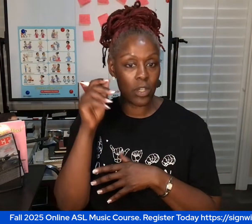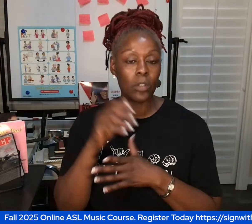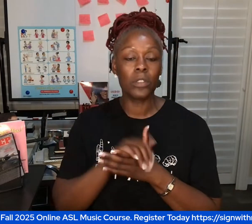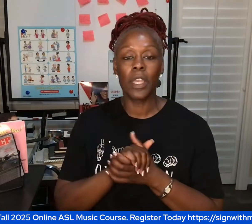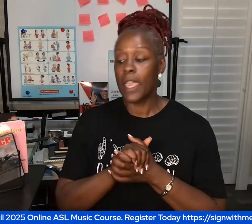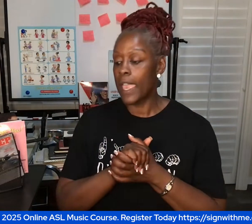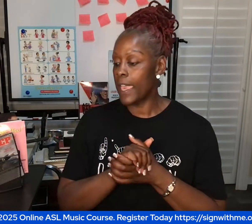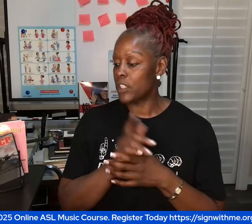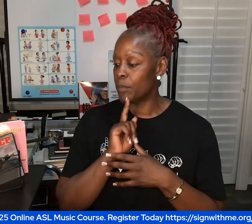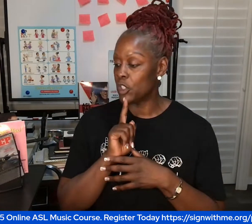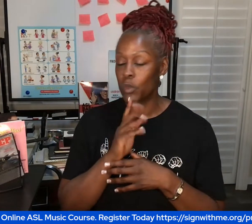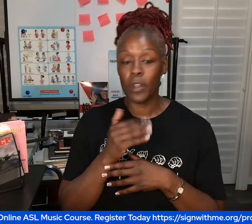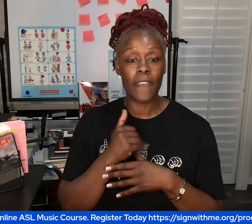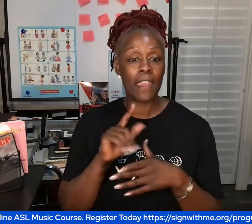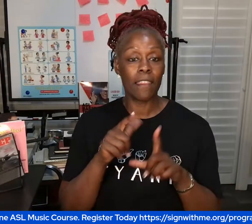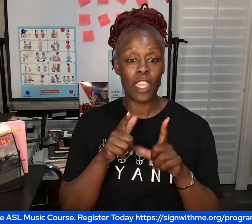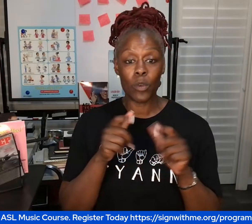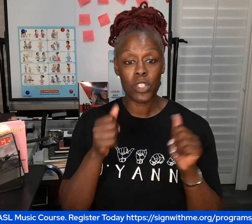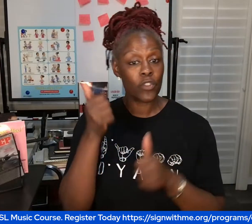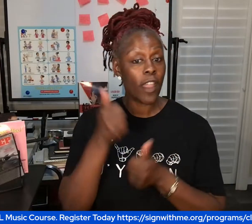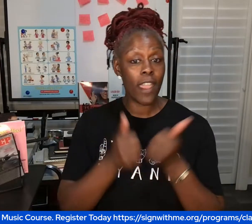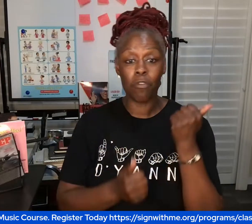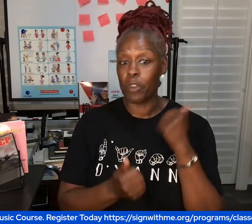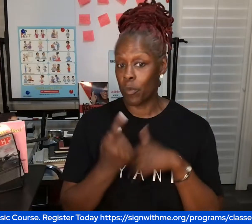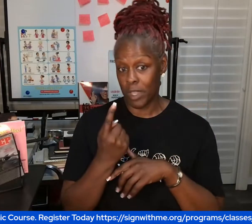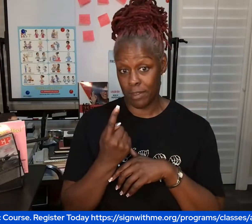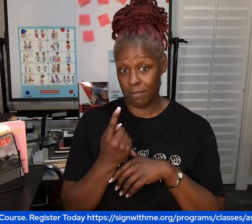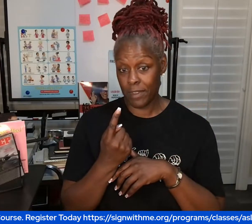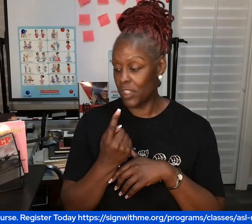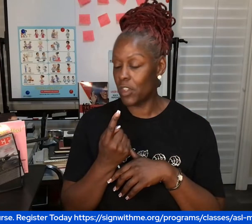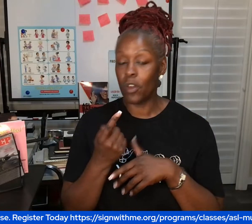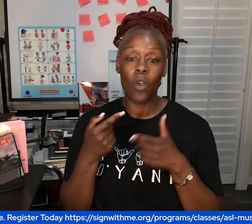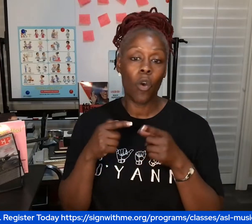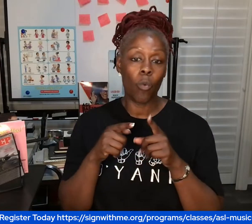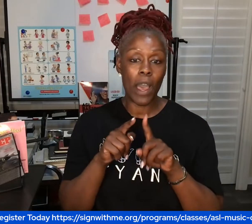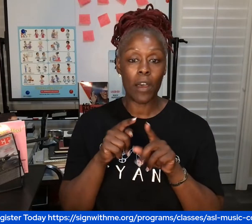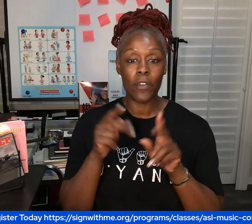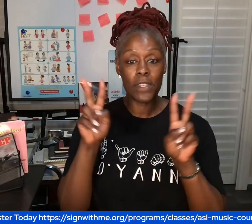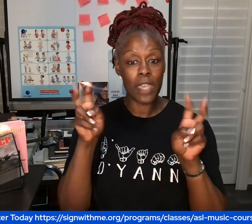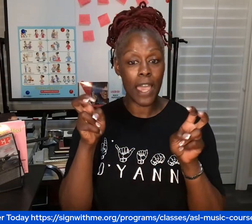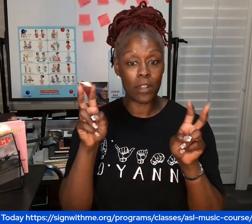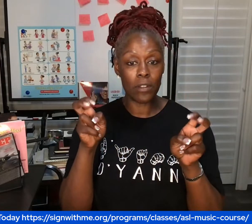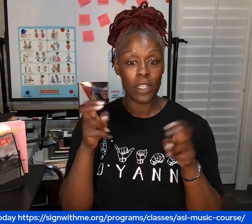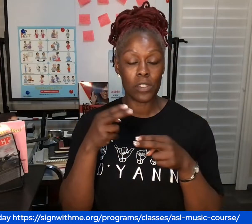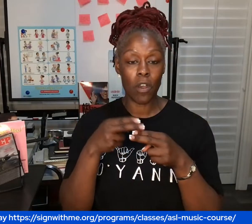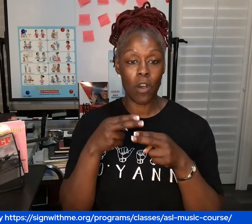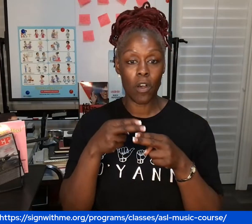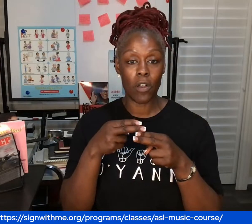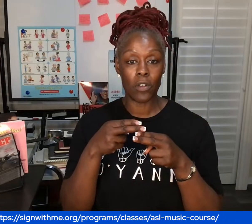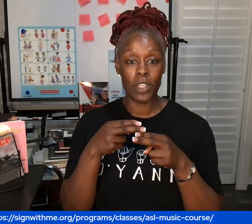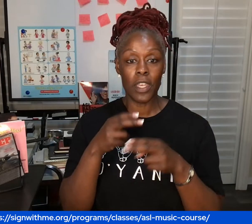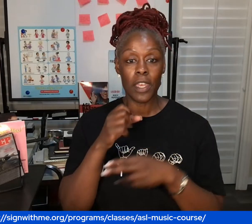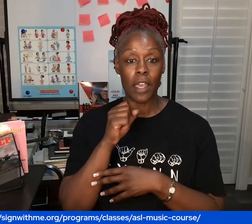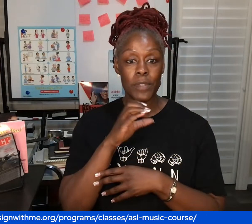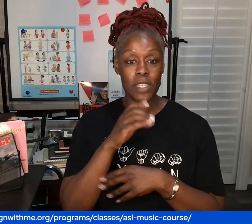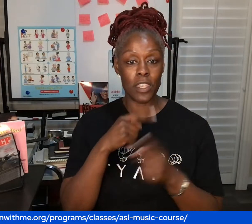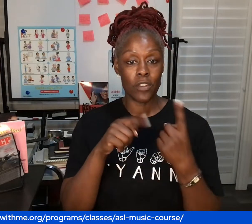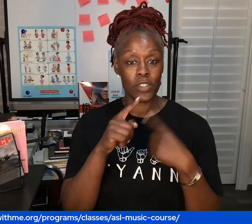adult, and to be sure that language is for everyone. And so while the title is called Senior